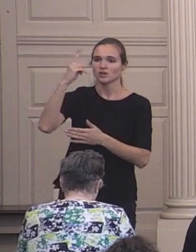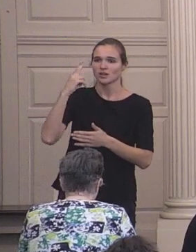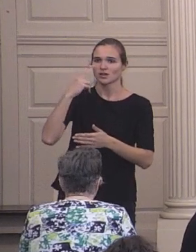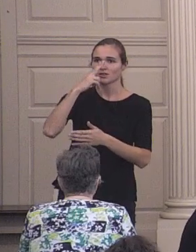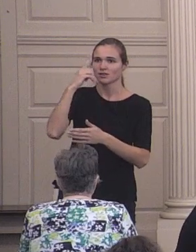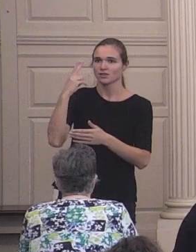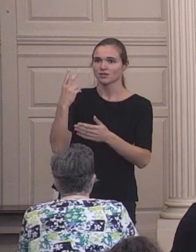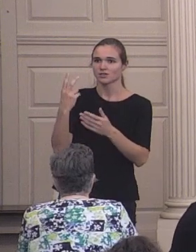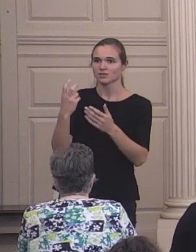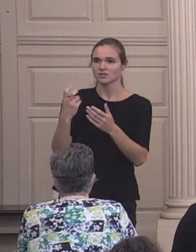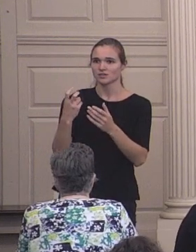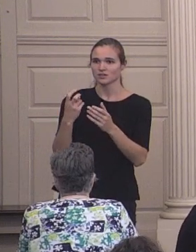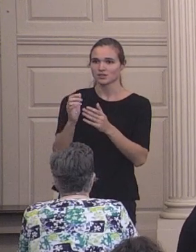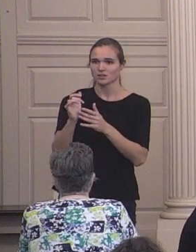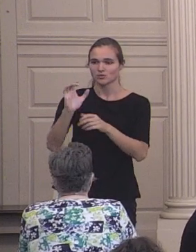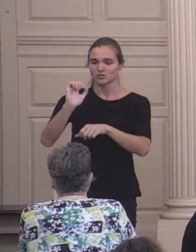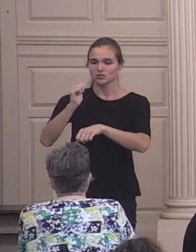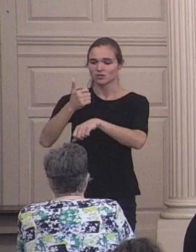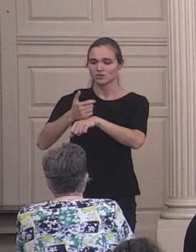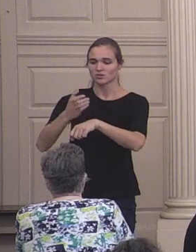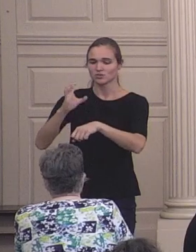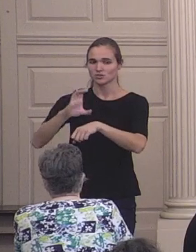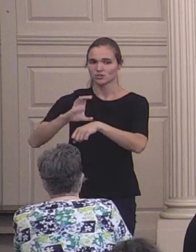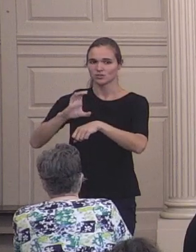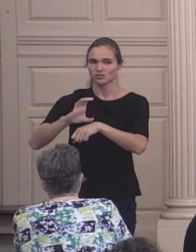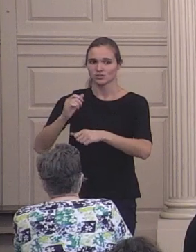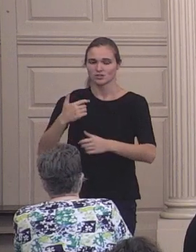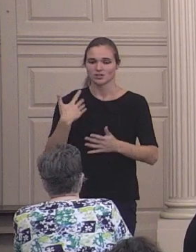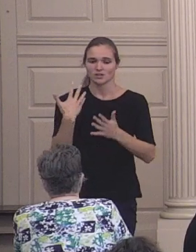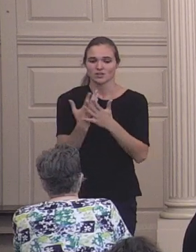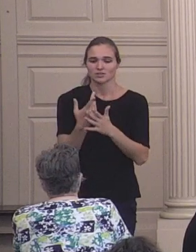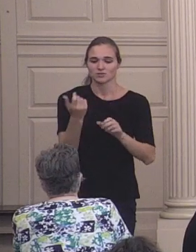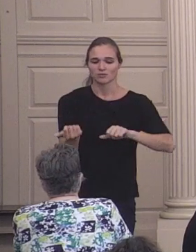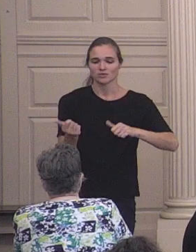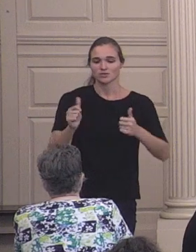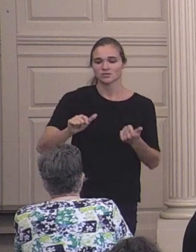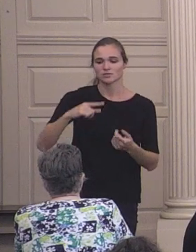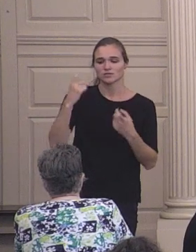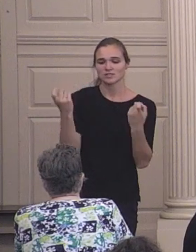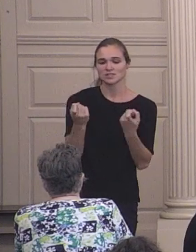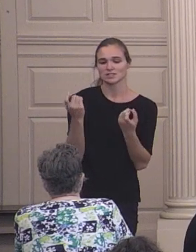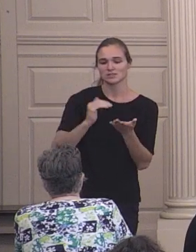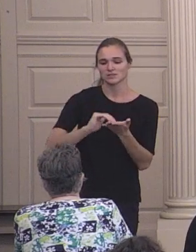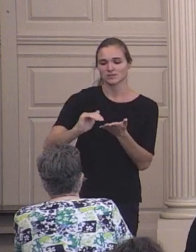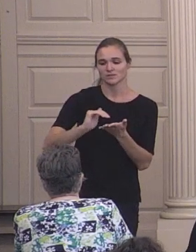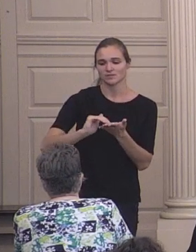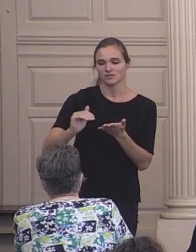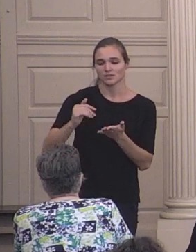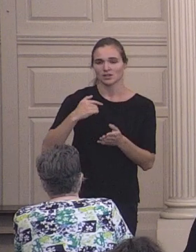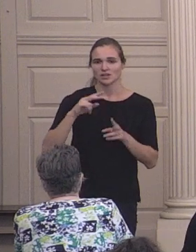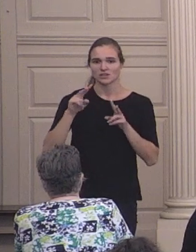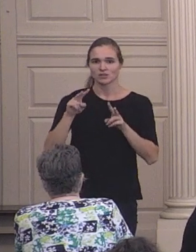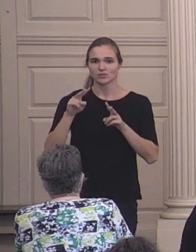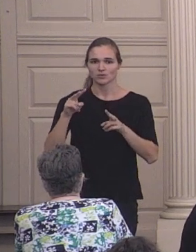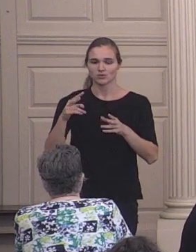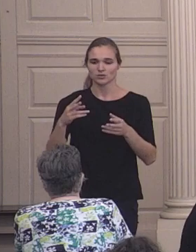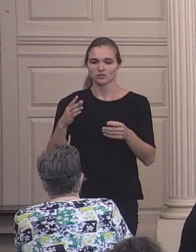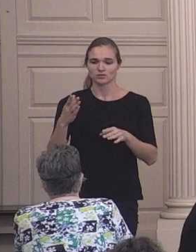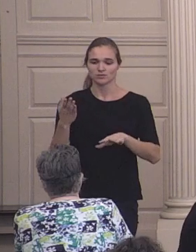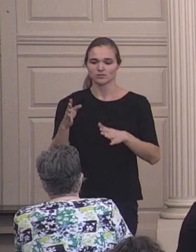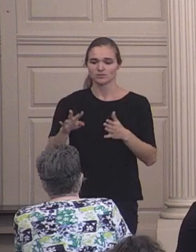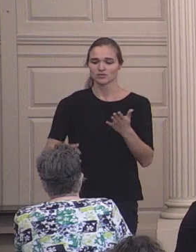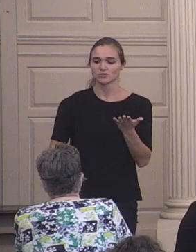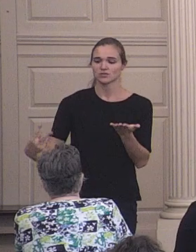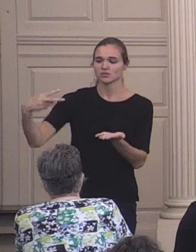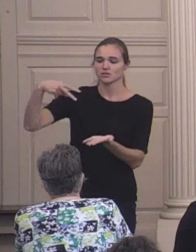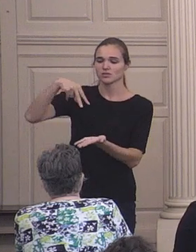Church. I confess one baptism for the forgiveness of sins, and I look forward to the resurrection of the dead